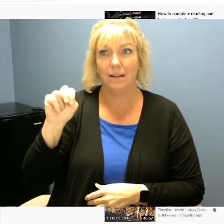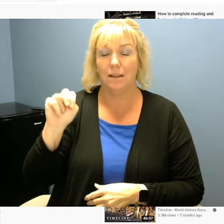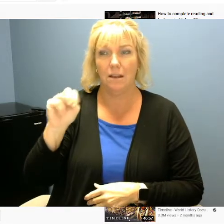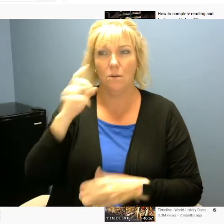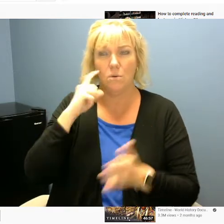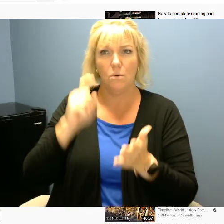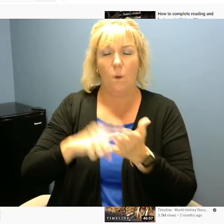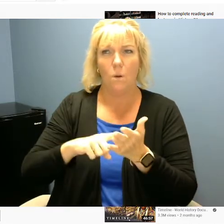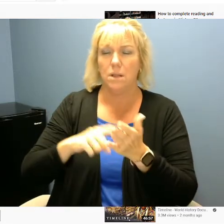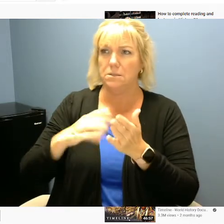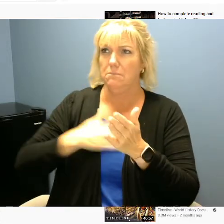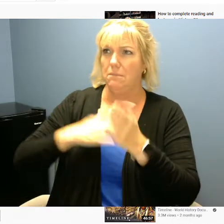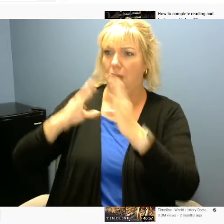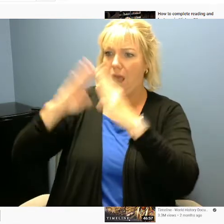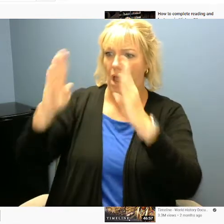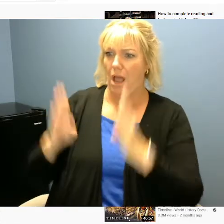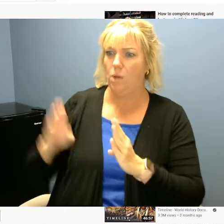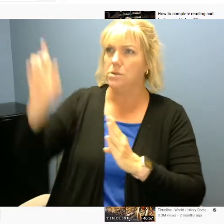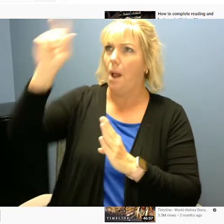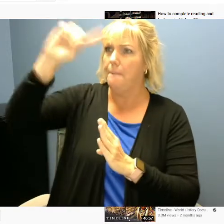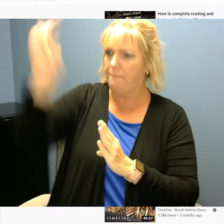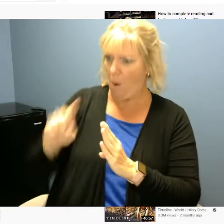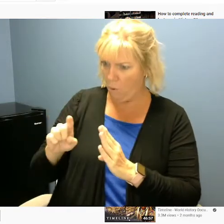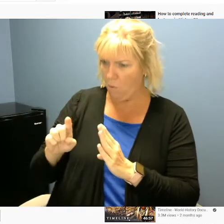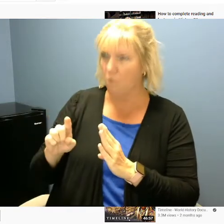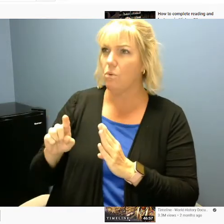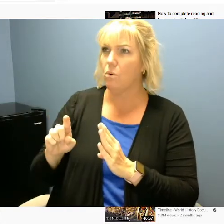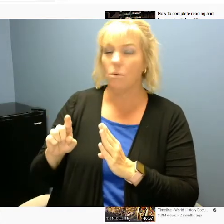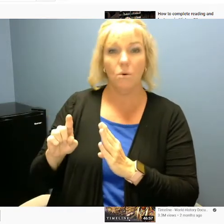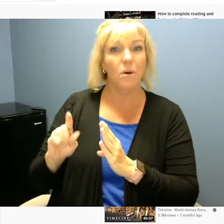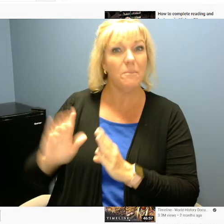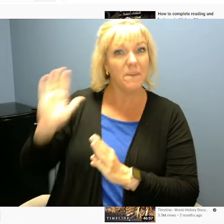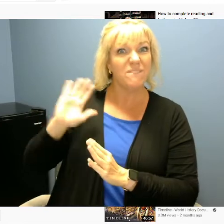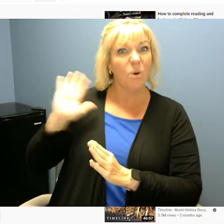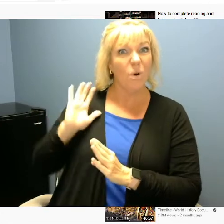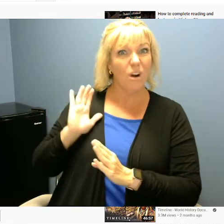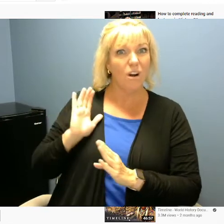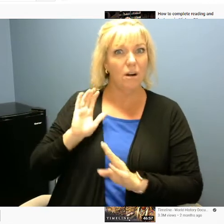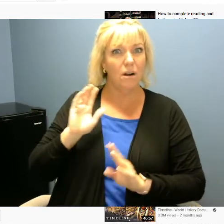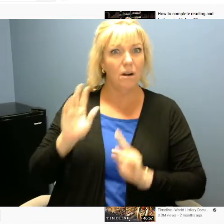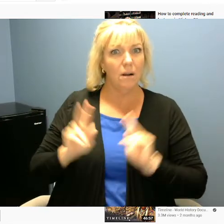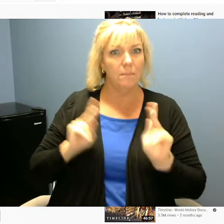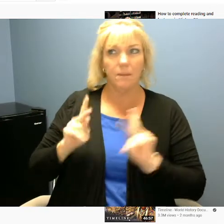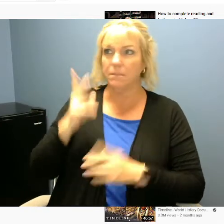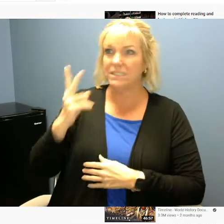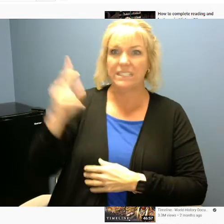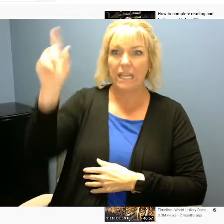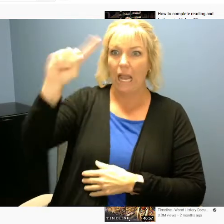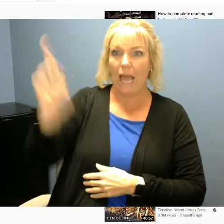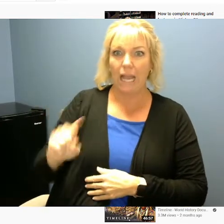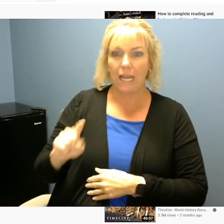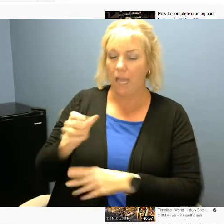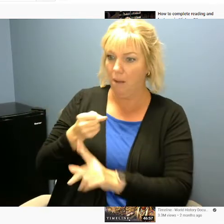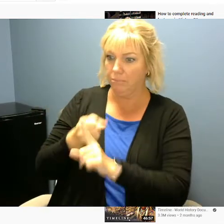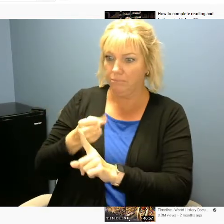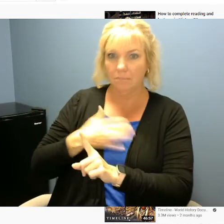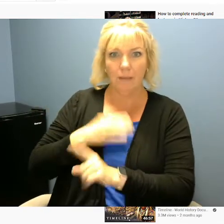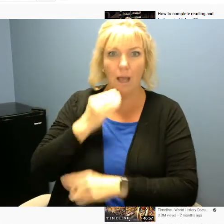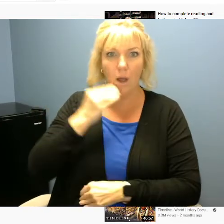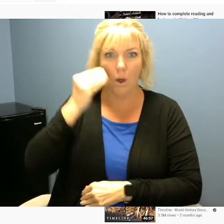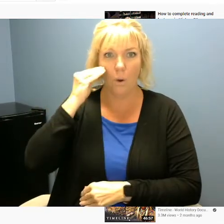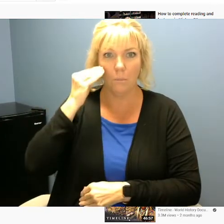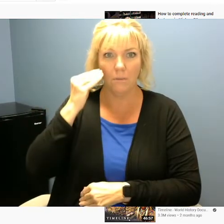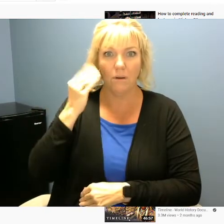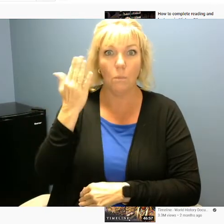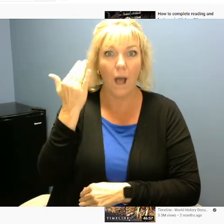Before, in the 1600s, if lightning struck your house, you would think, God's mad at me. I made God mad, so